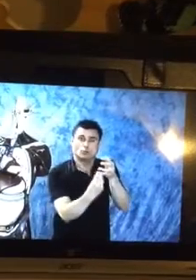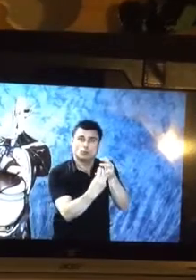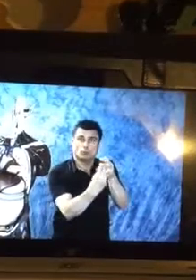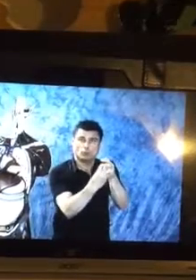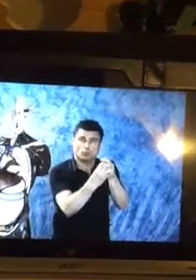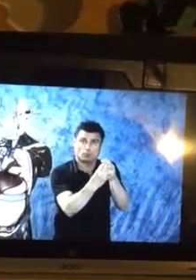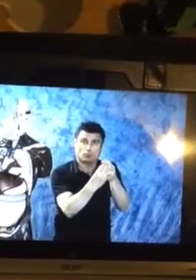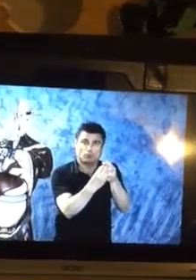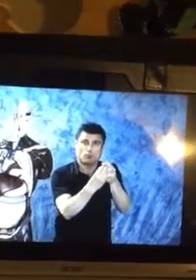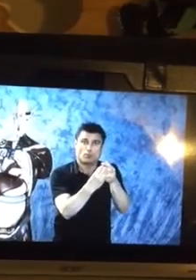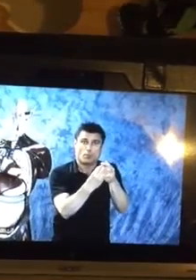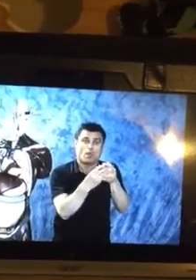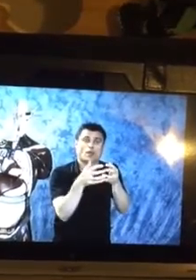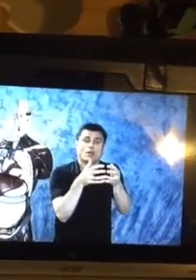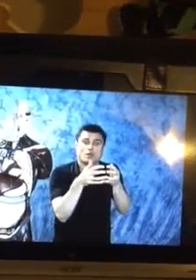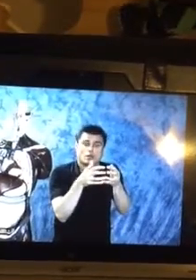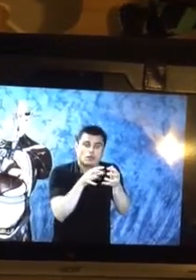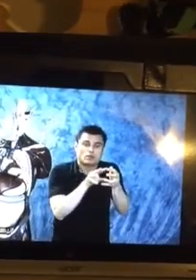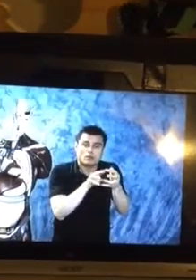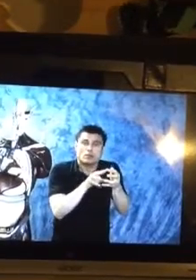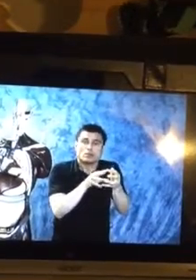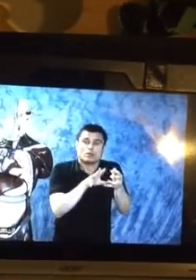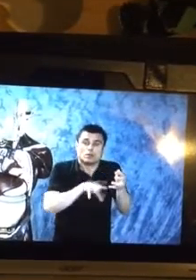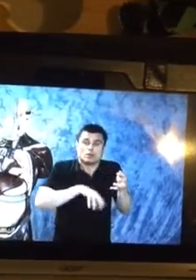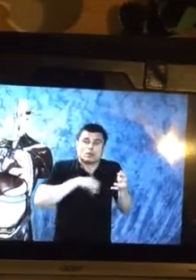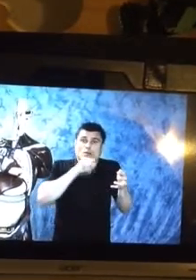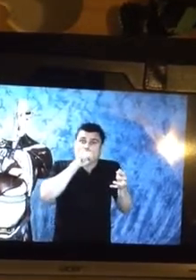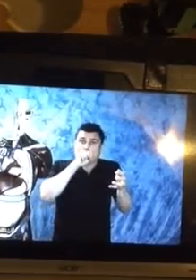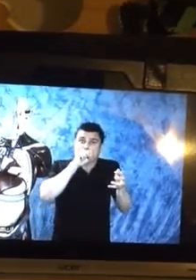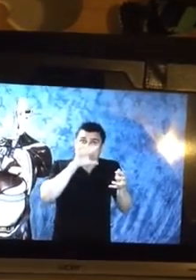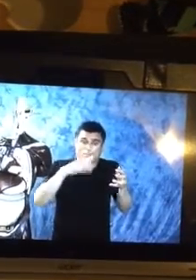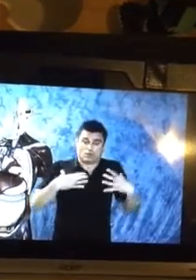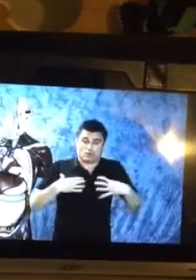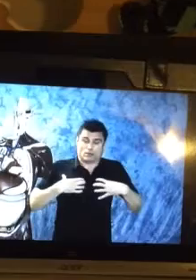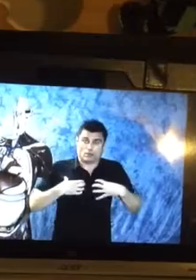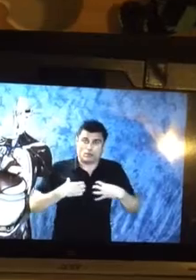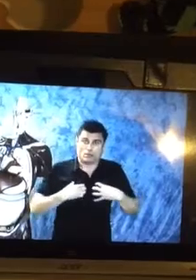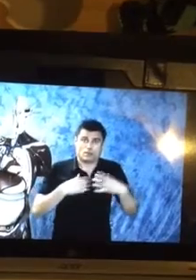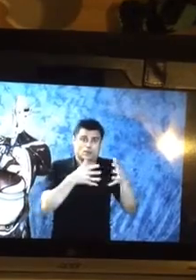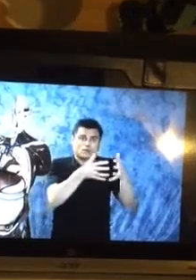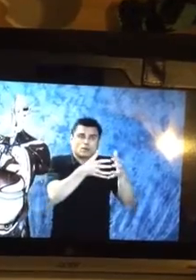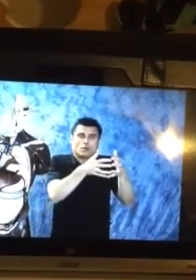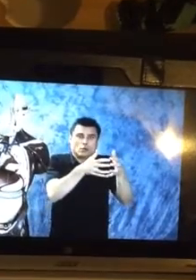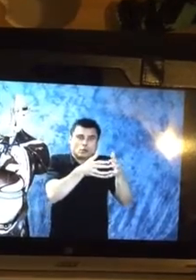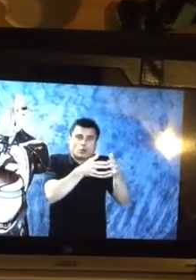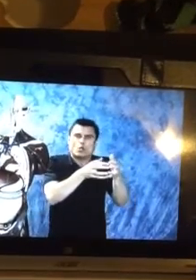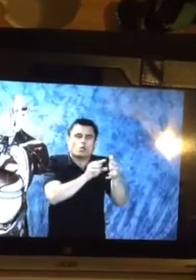things squeeze together, and then whenever you